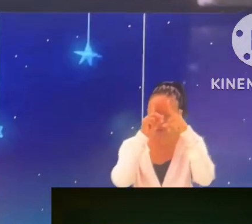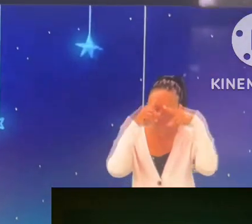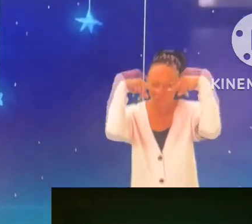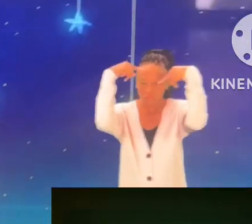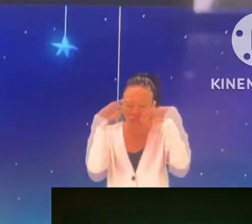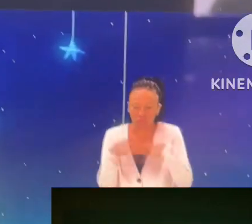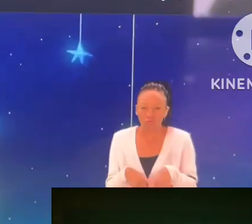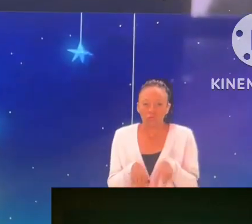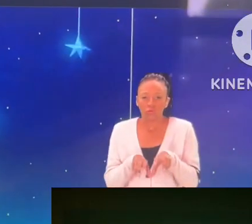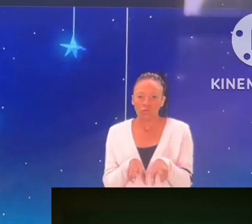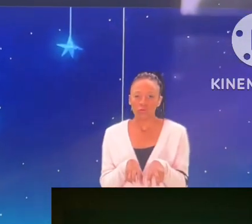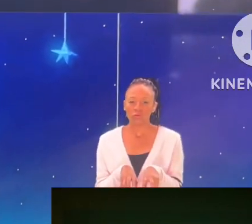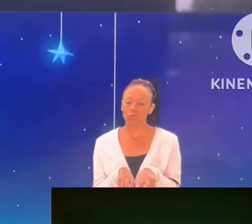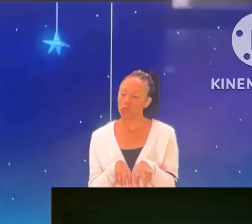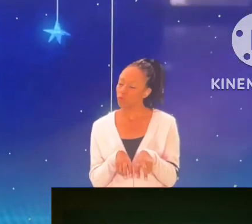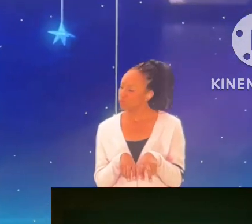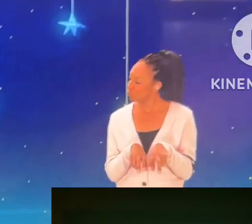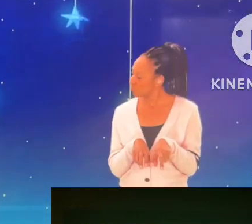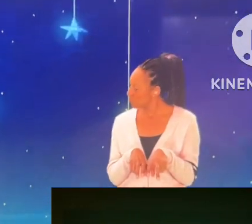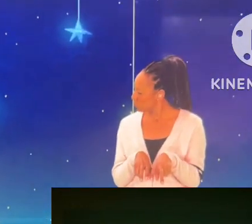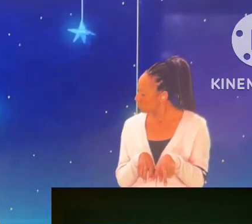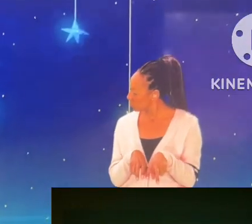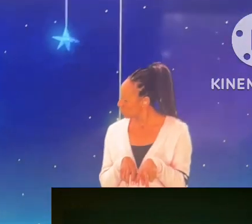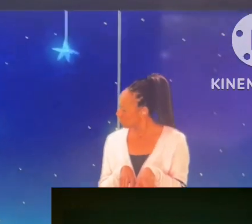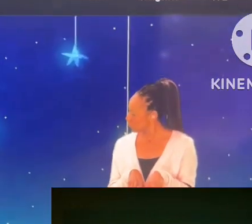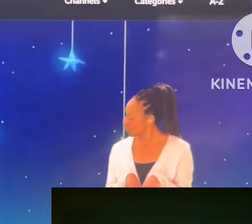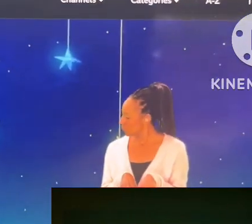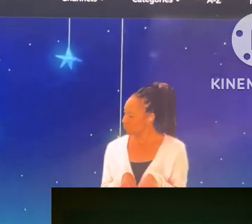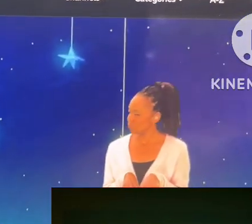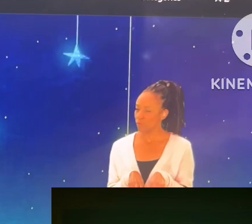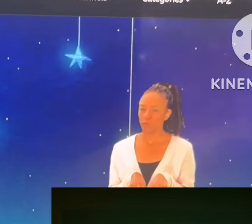I'd rather be an owl.